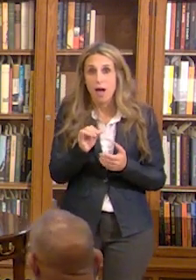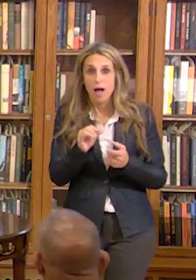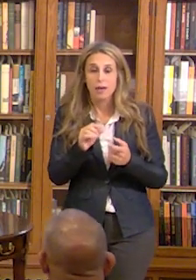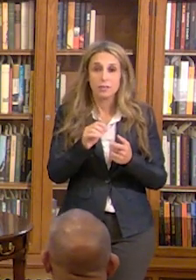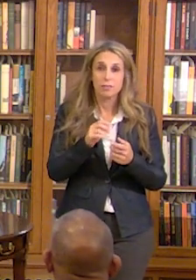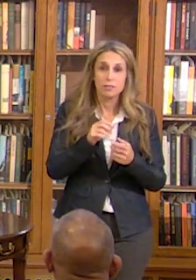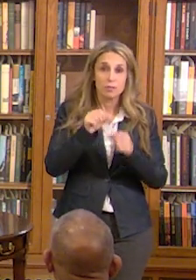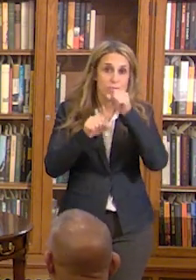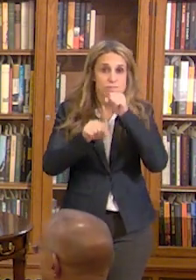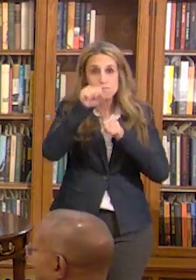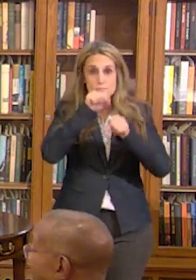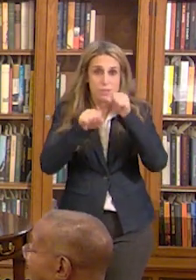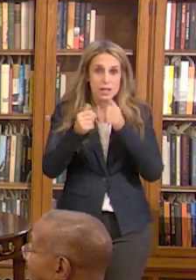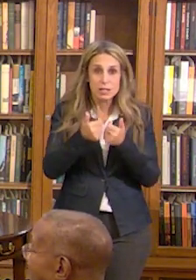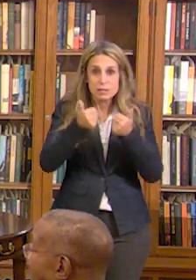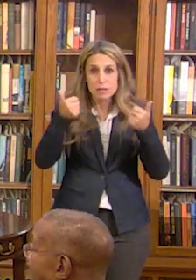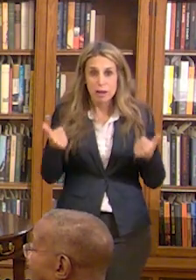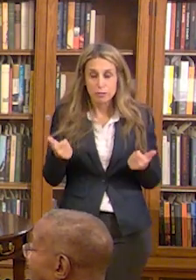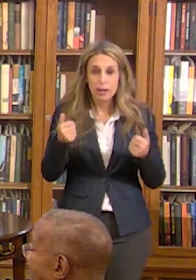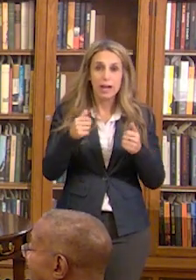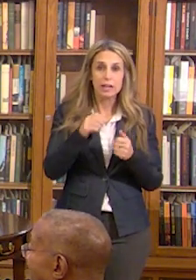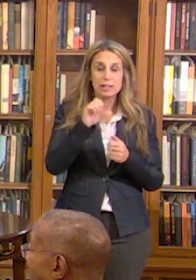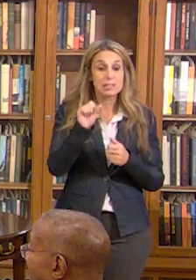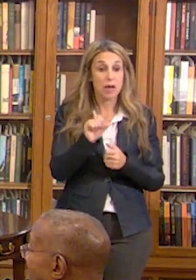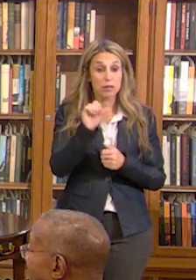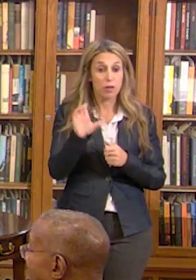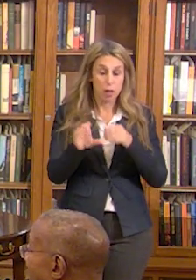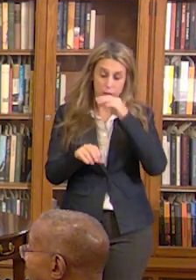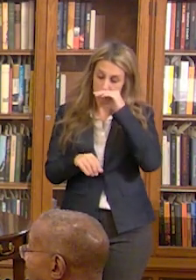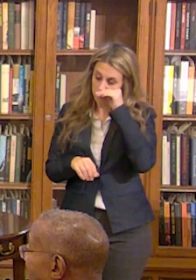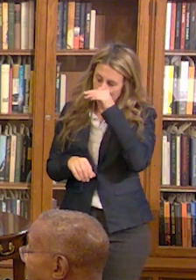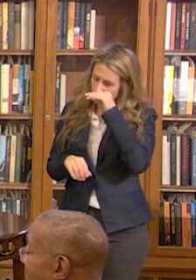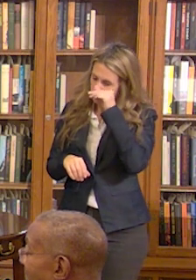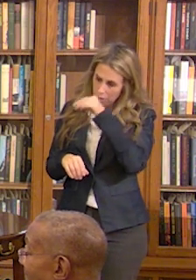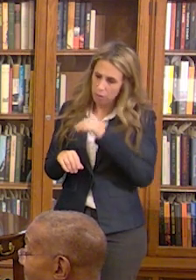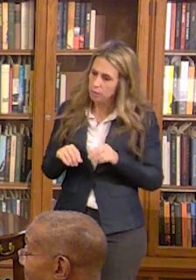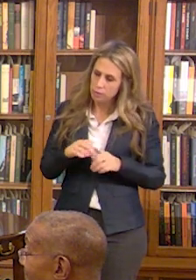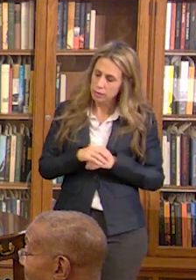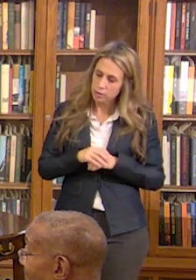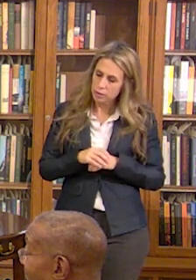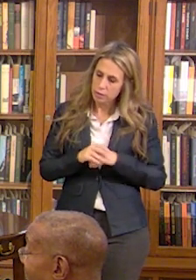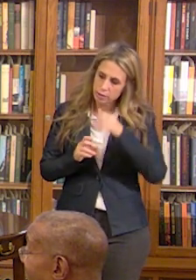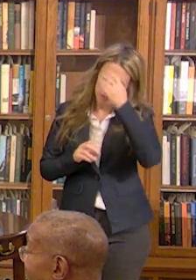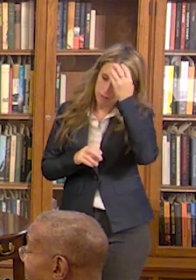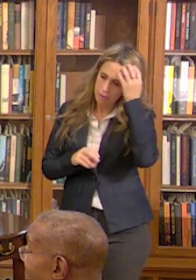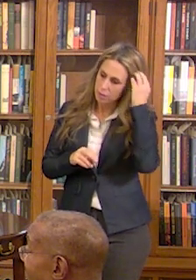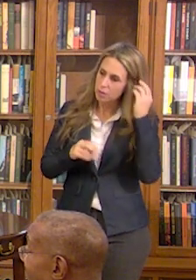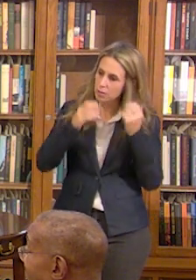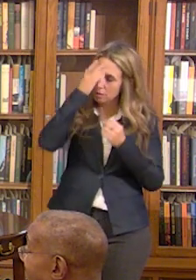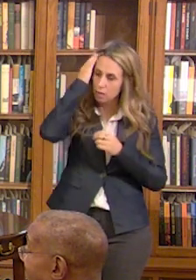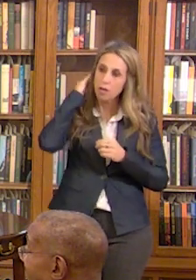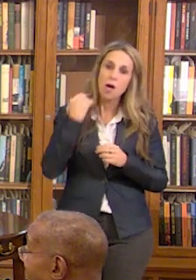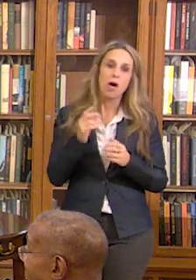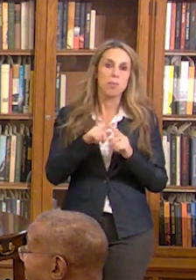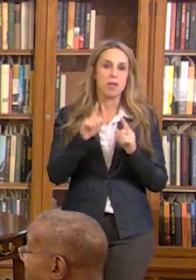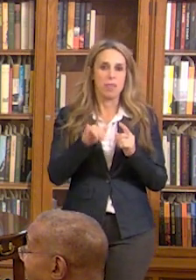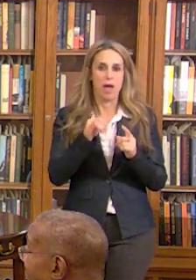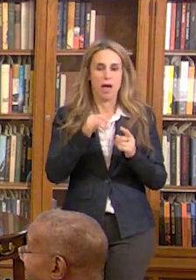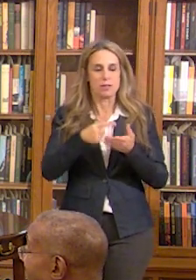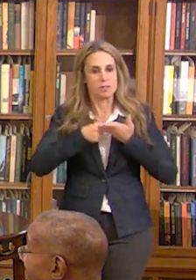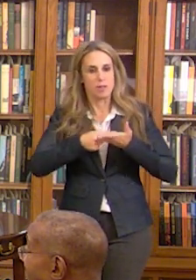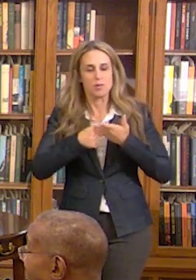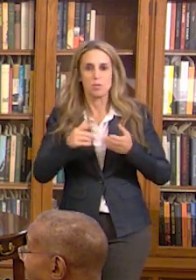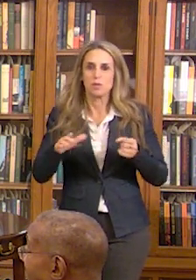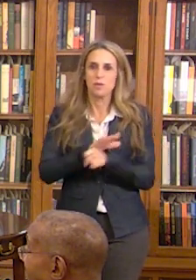in segregated uh Camden South Carolina um but it was a conversation full of joy